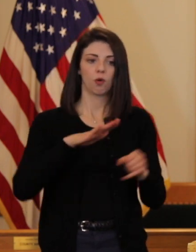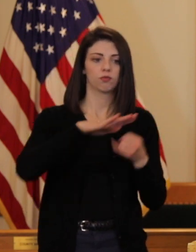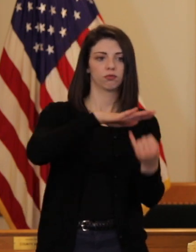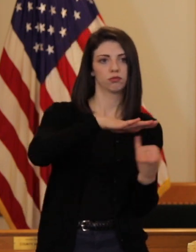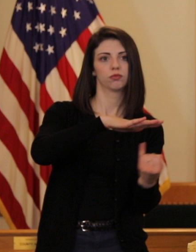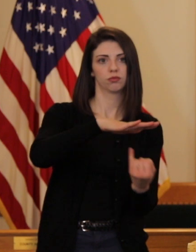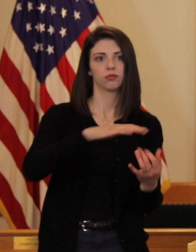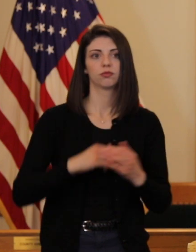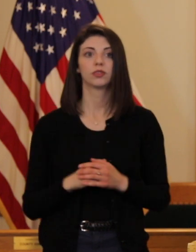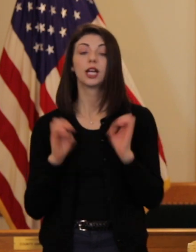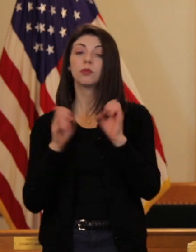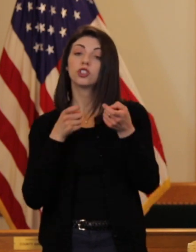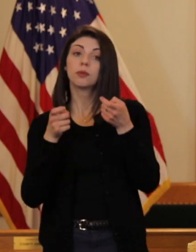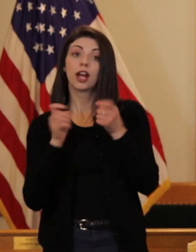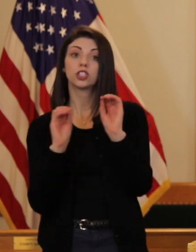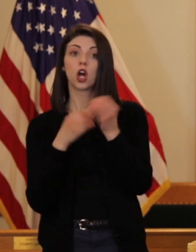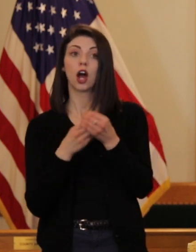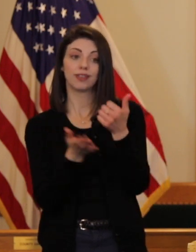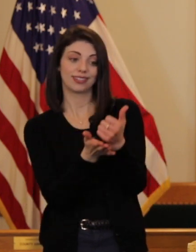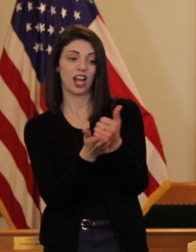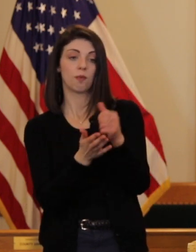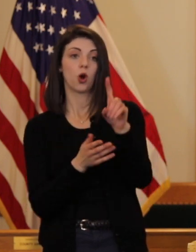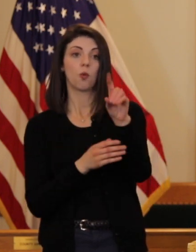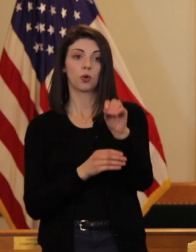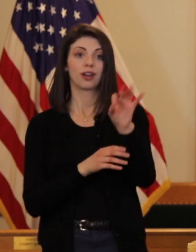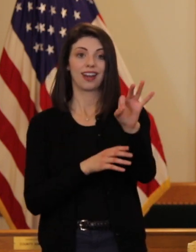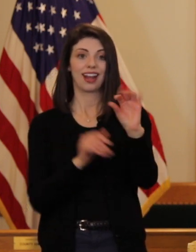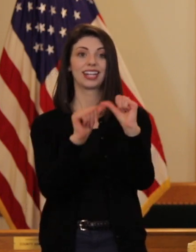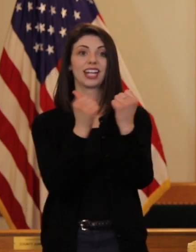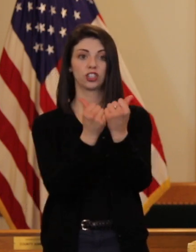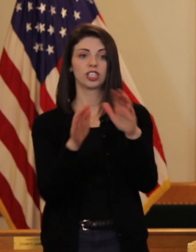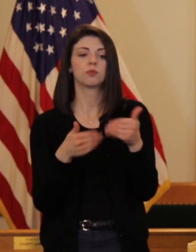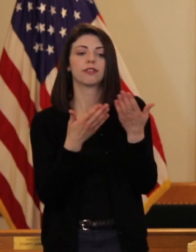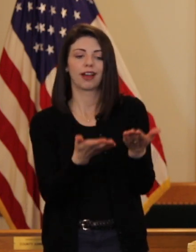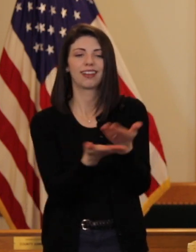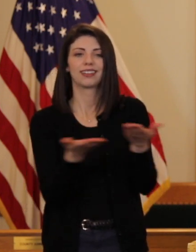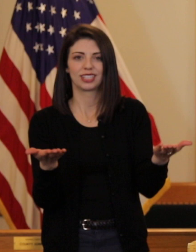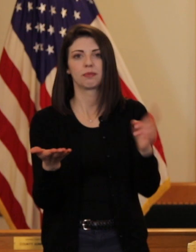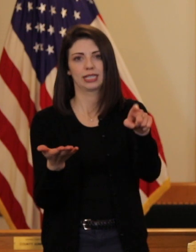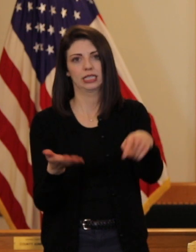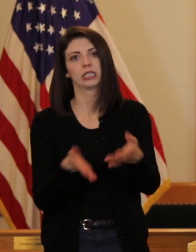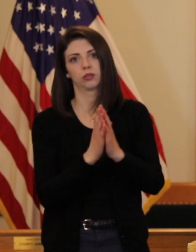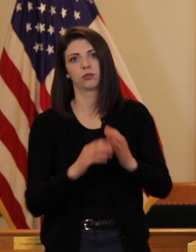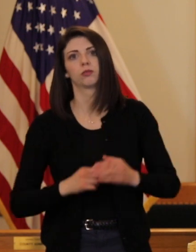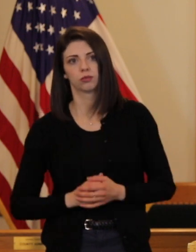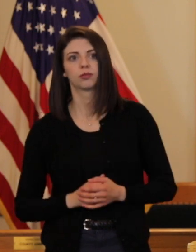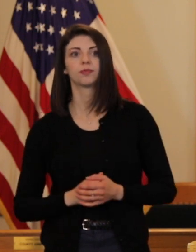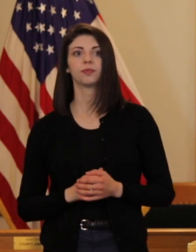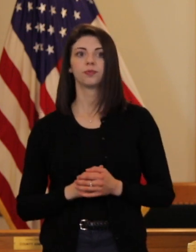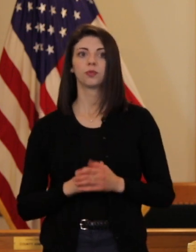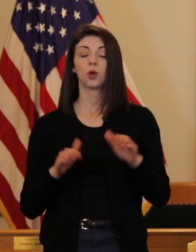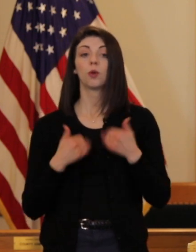Emergency Management Office has assisted 109 agencies in the community with supply requests. We've also